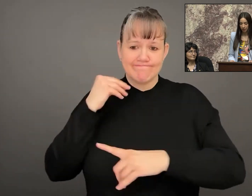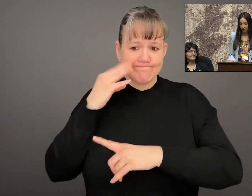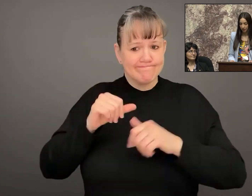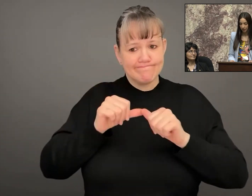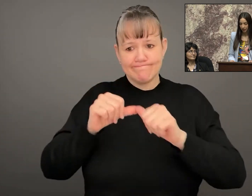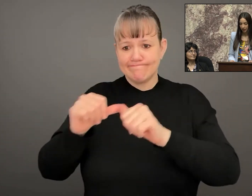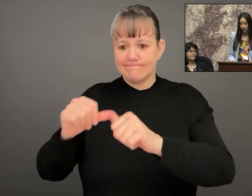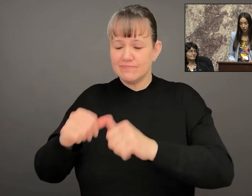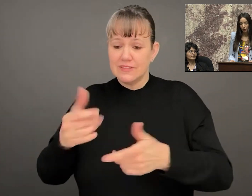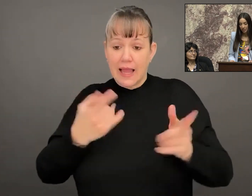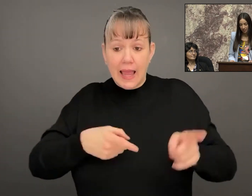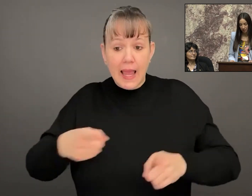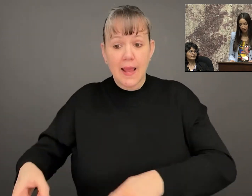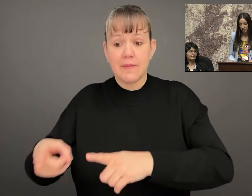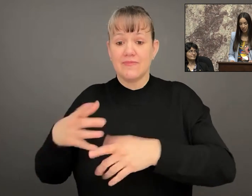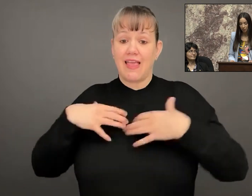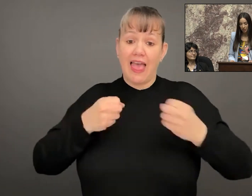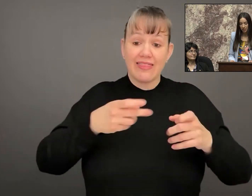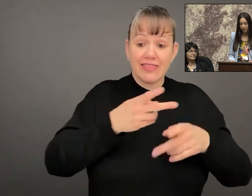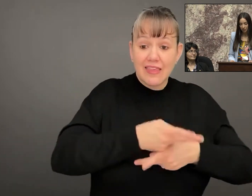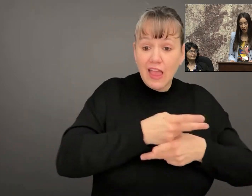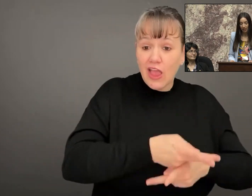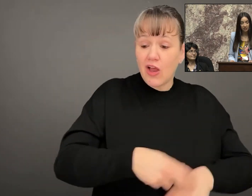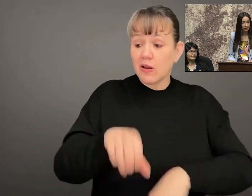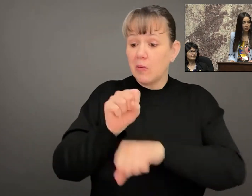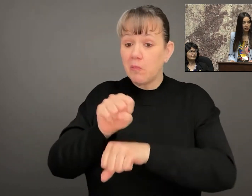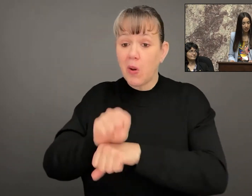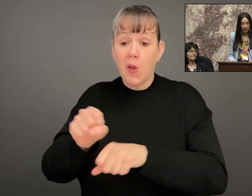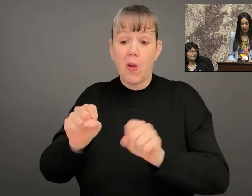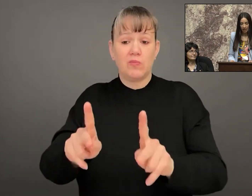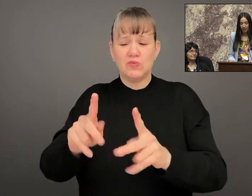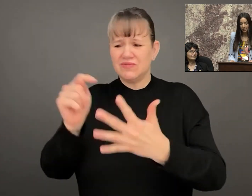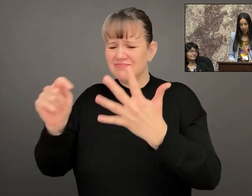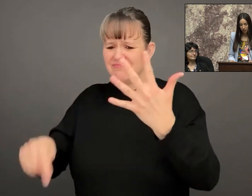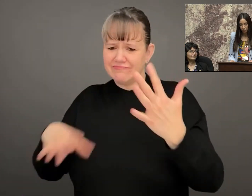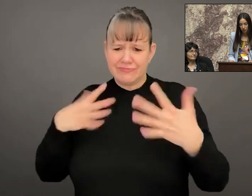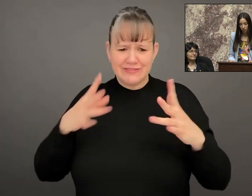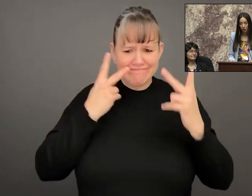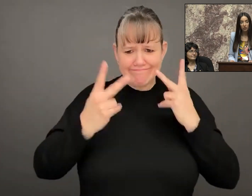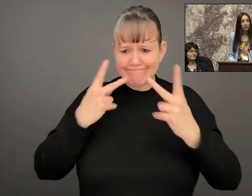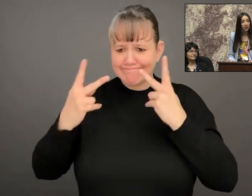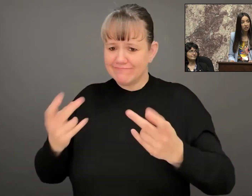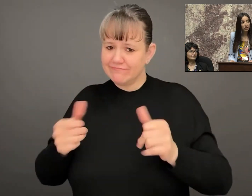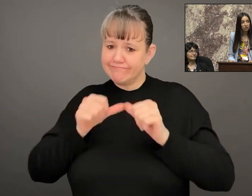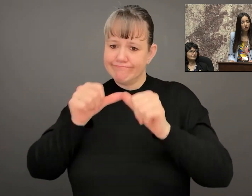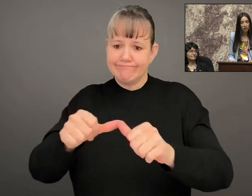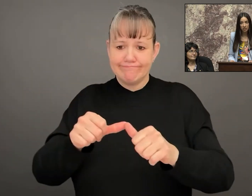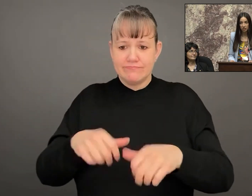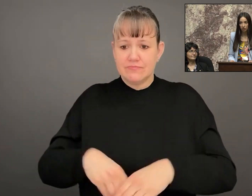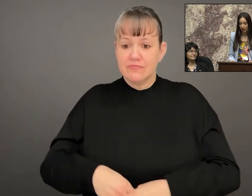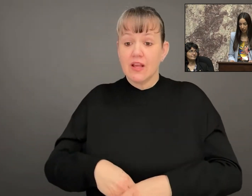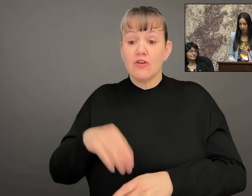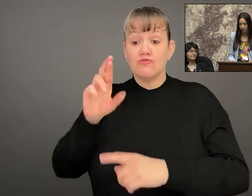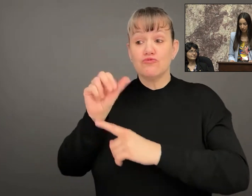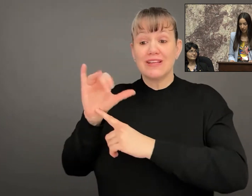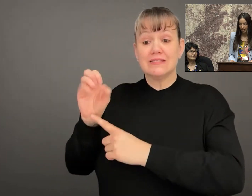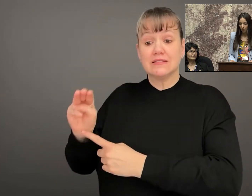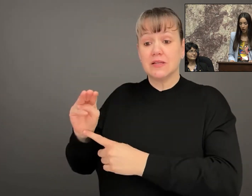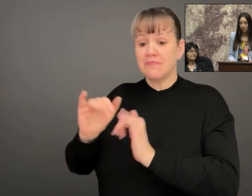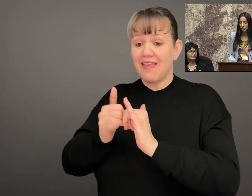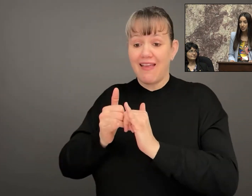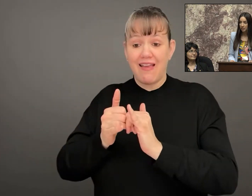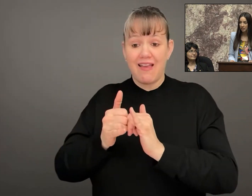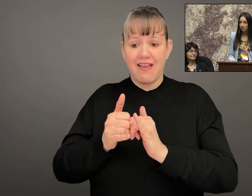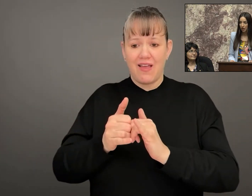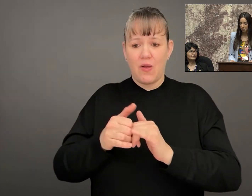belong. Racism does not persist by accident. It continues when we fail to confront it directly,